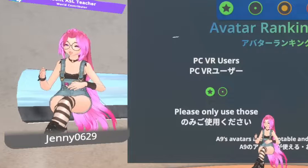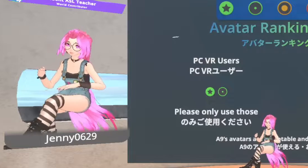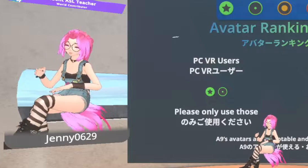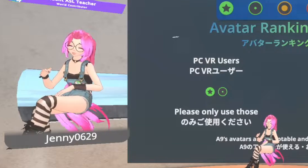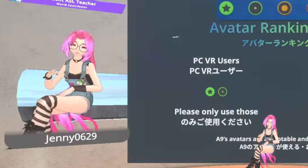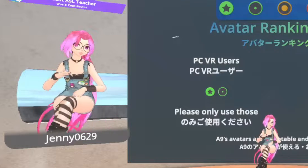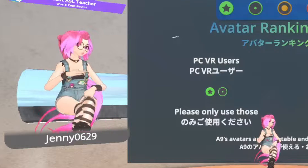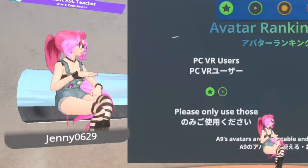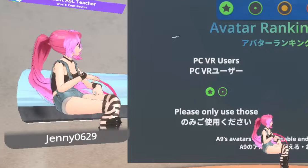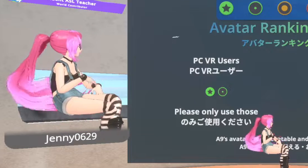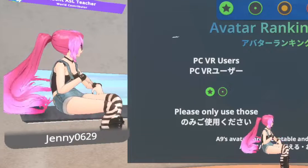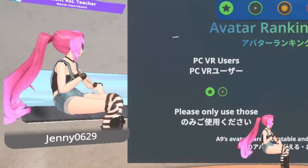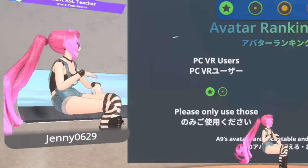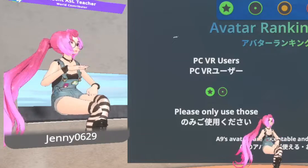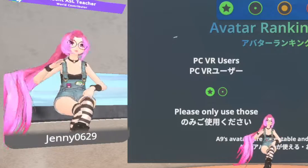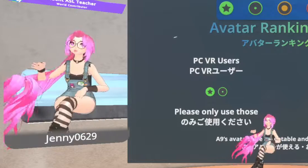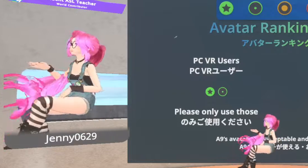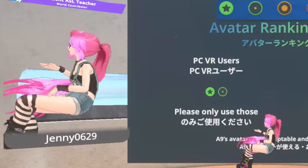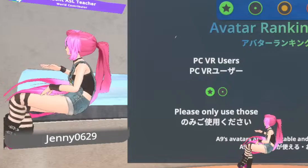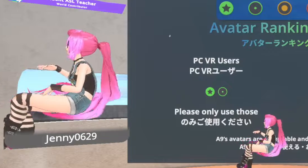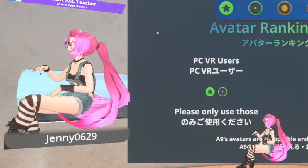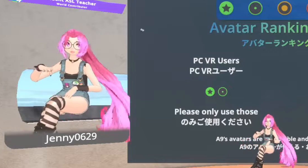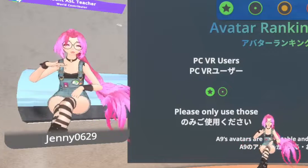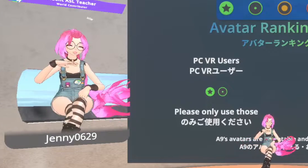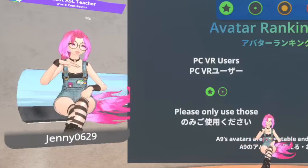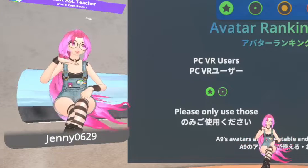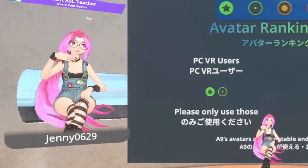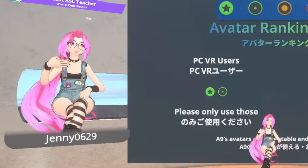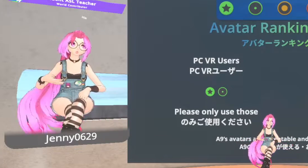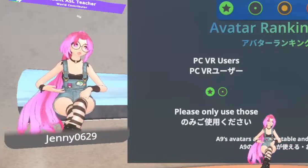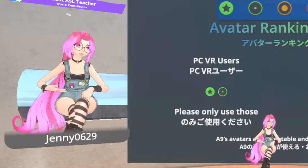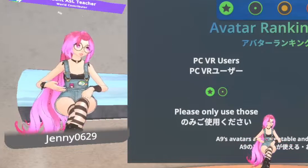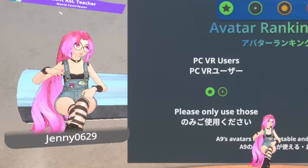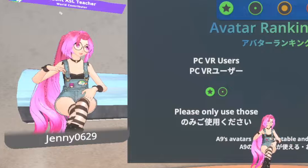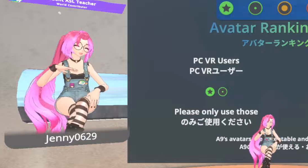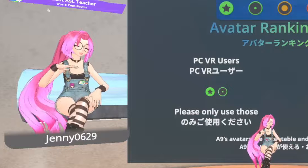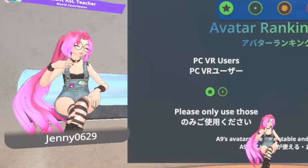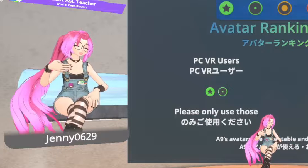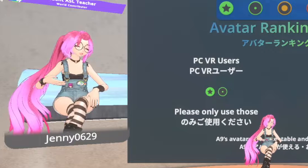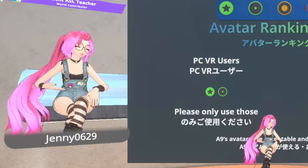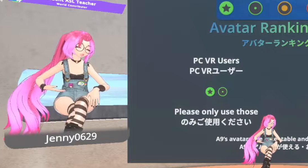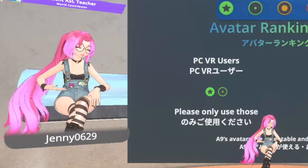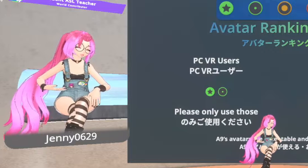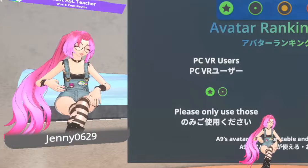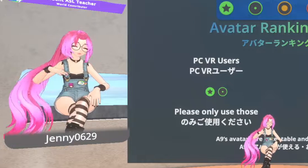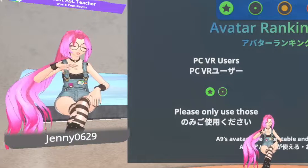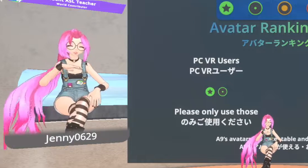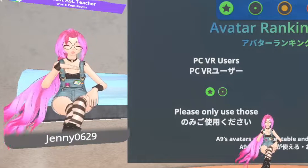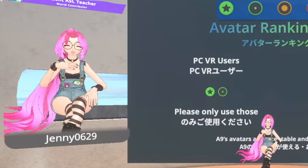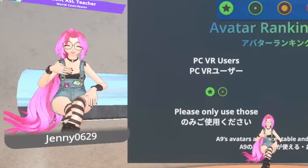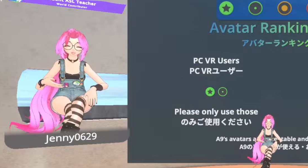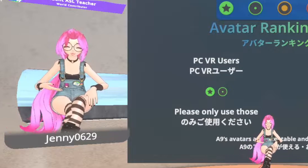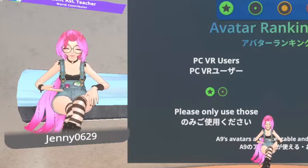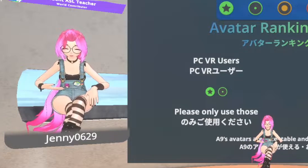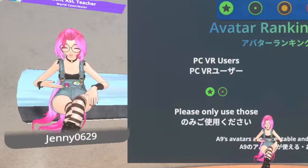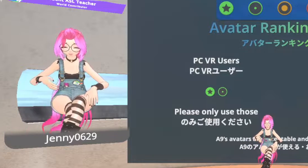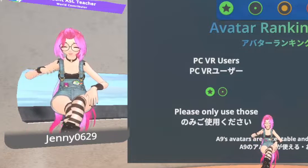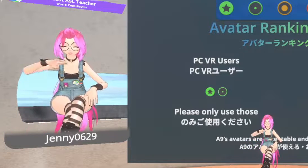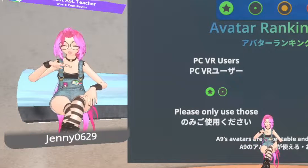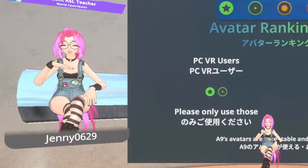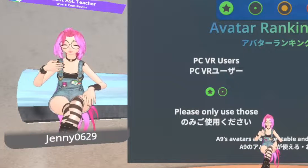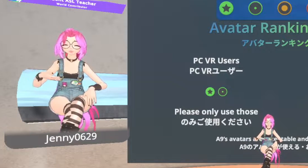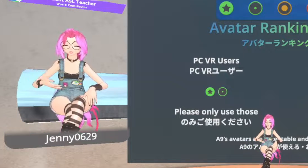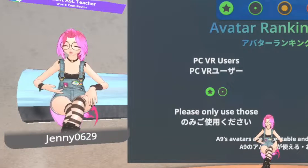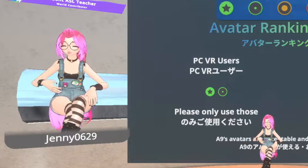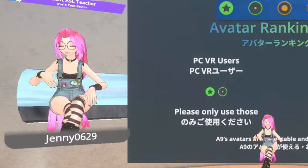guys, so go ahead and just turn to your left, turn to your right, and you can go ahead and sign welcome. This is how you sign welcome, like you're welcoming somebody into